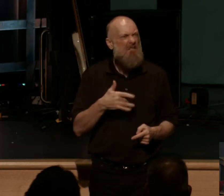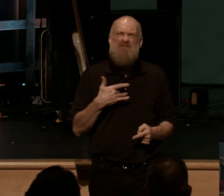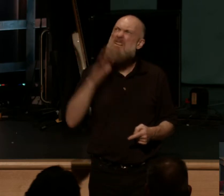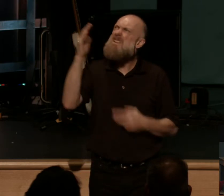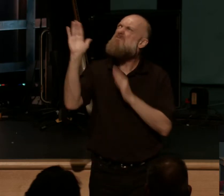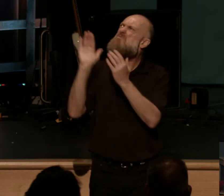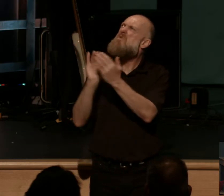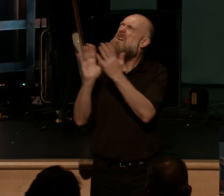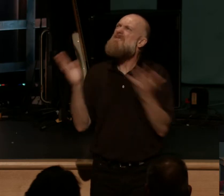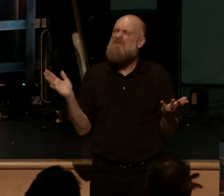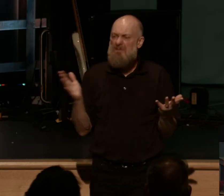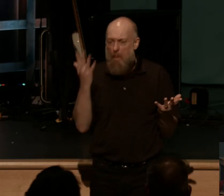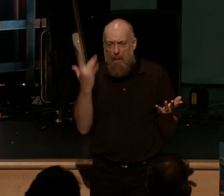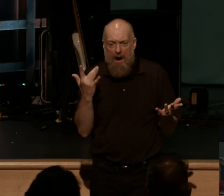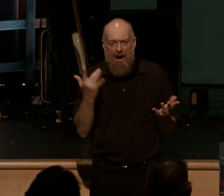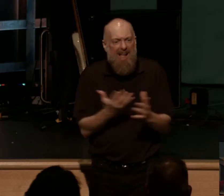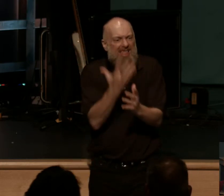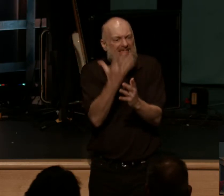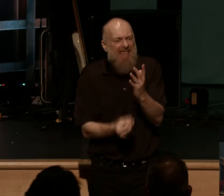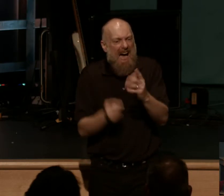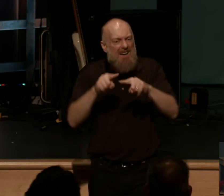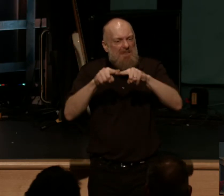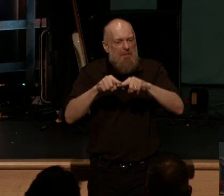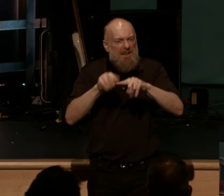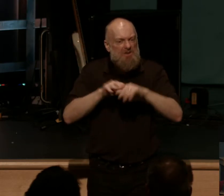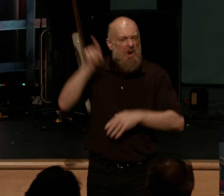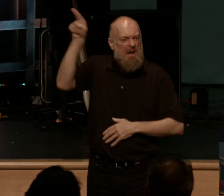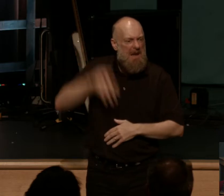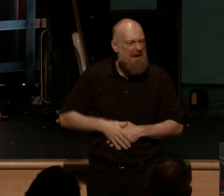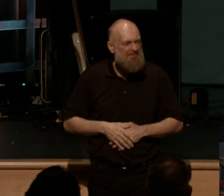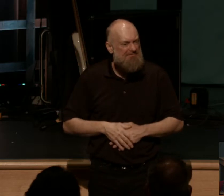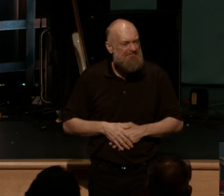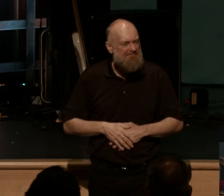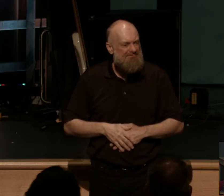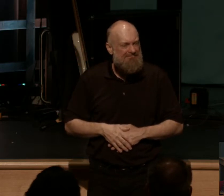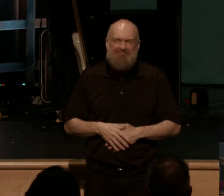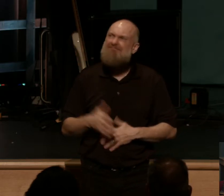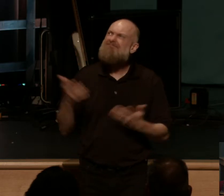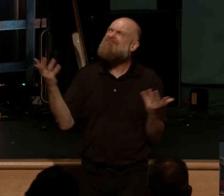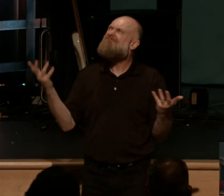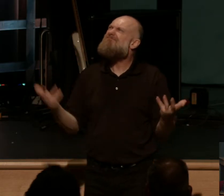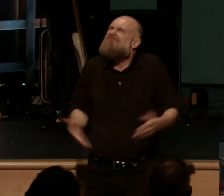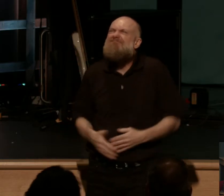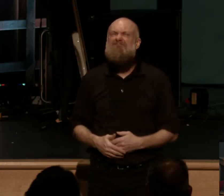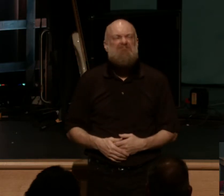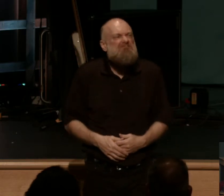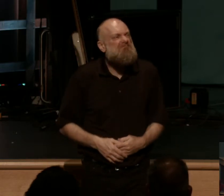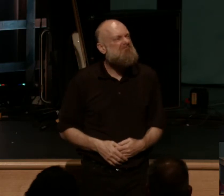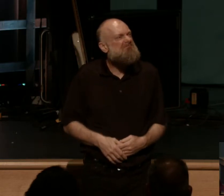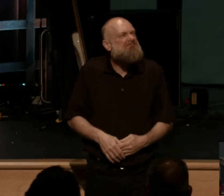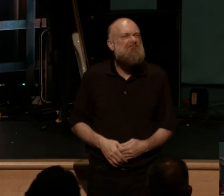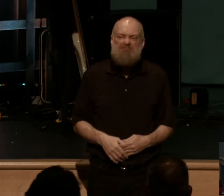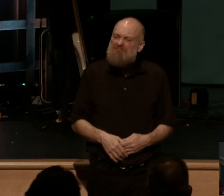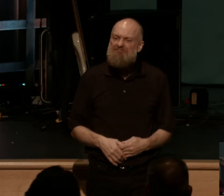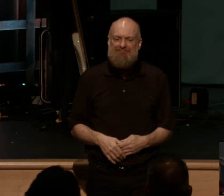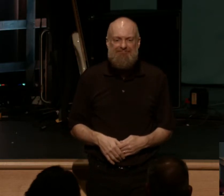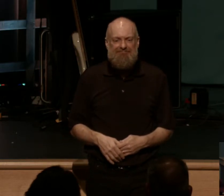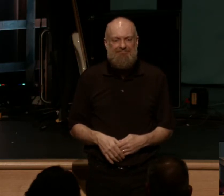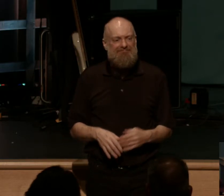for that is there's a lack of dependence and devotion to the Spirit of God through the prayer again to the Lord Jesus